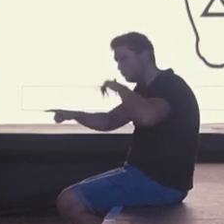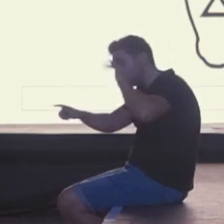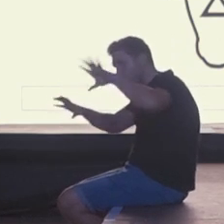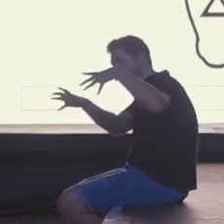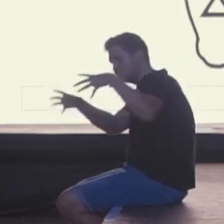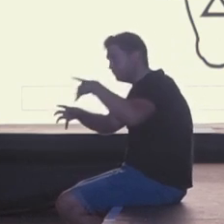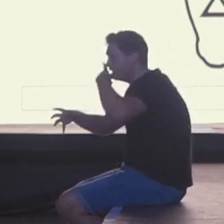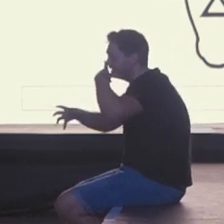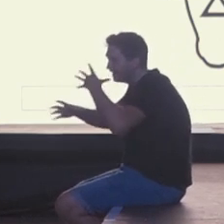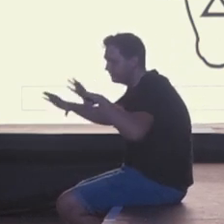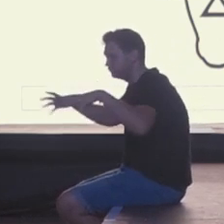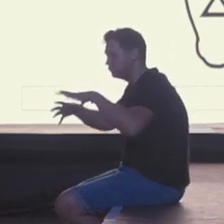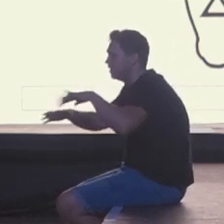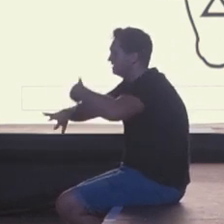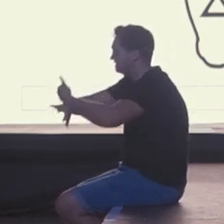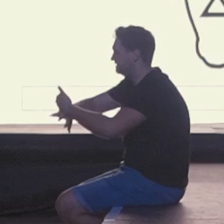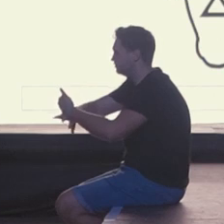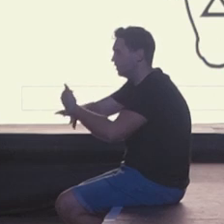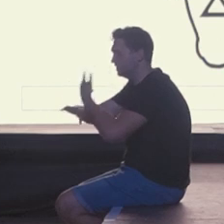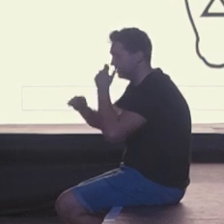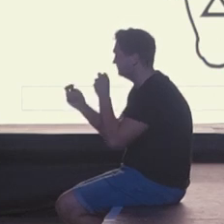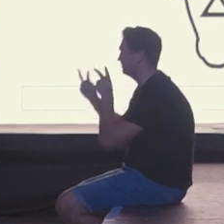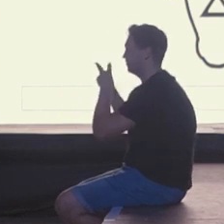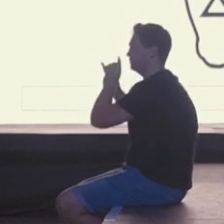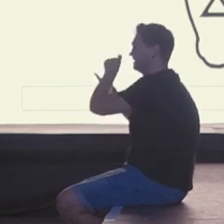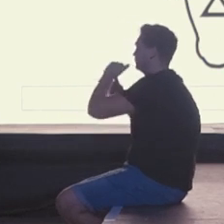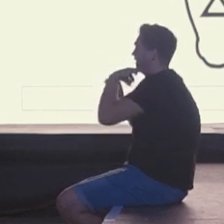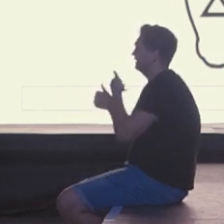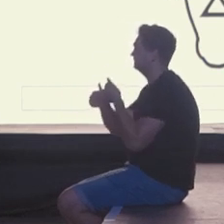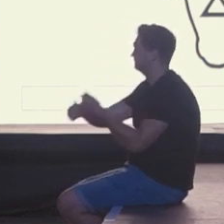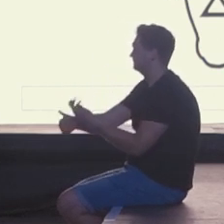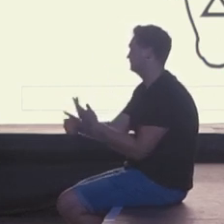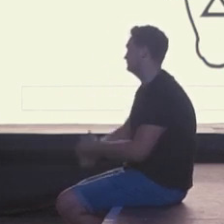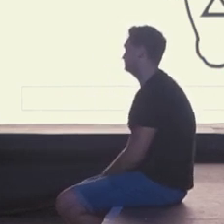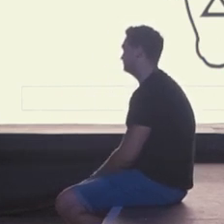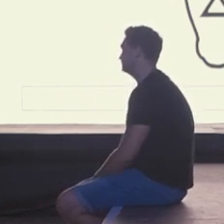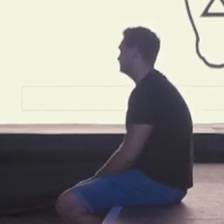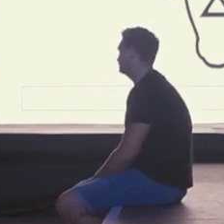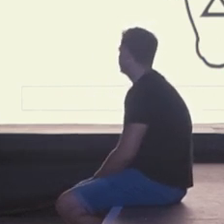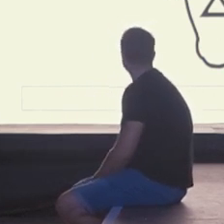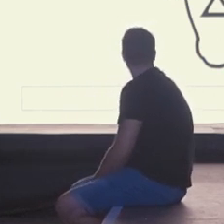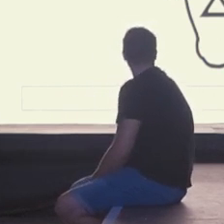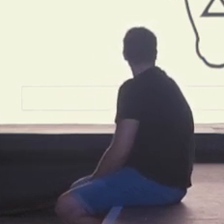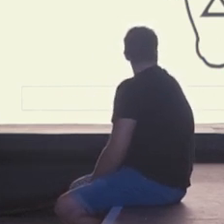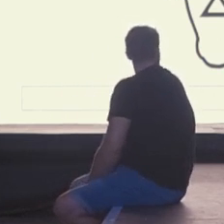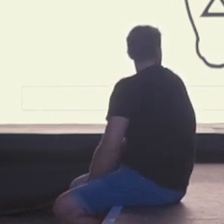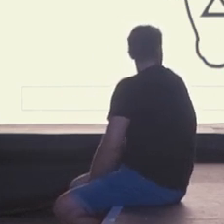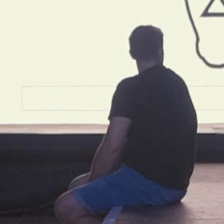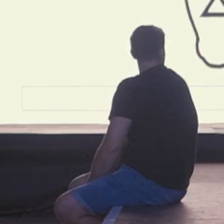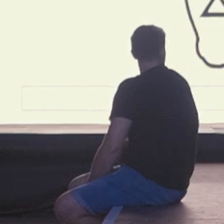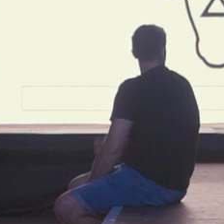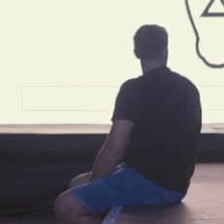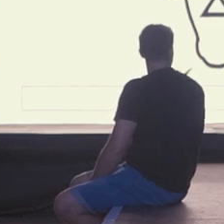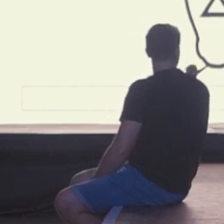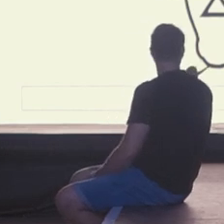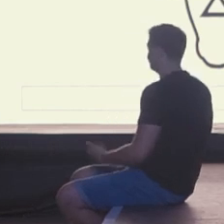who are interested, then please get in contact, reach out to us, and we will support you in getting that group started. Yeah, I mean,